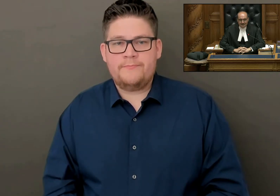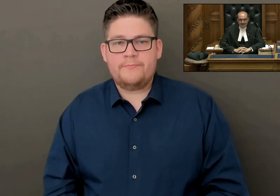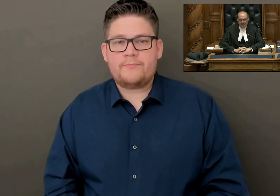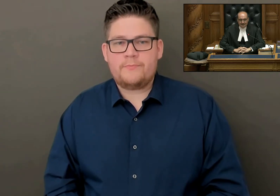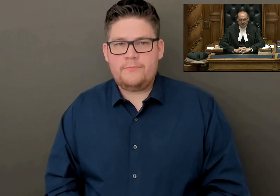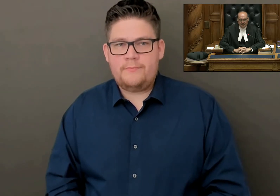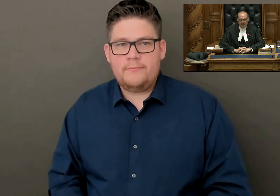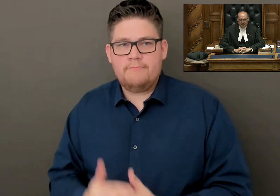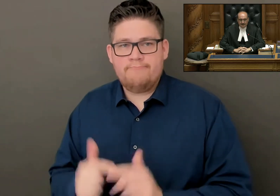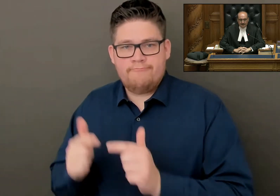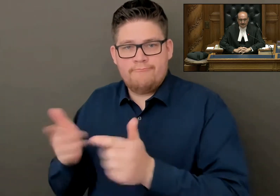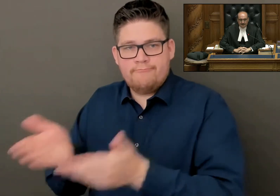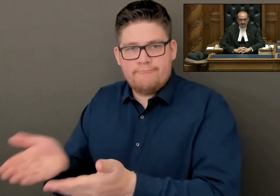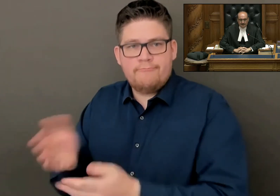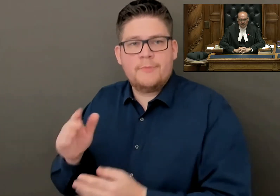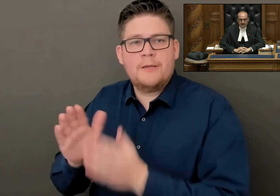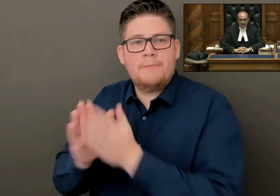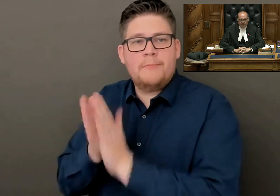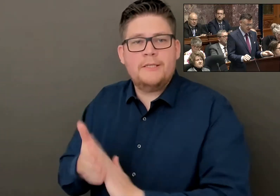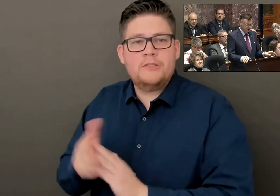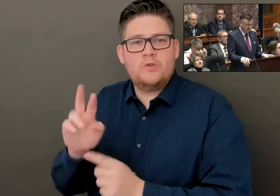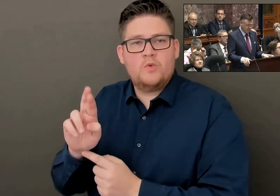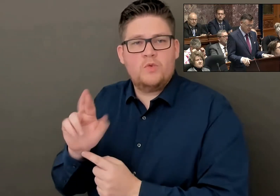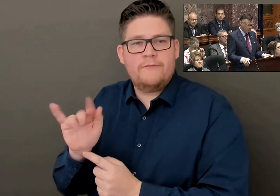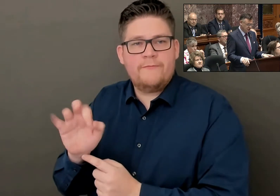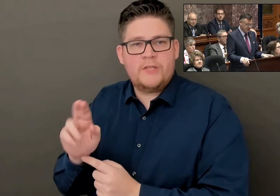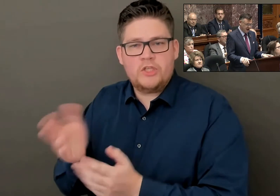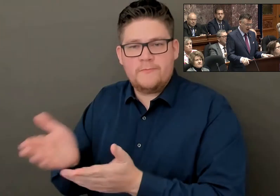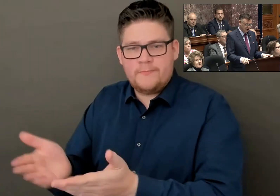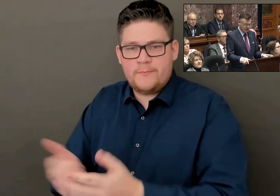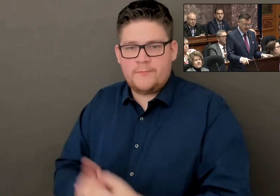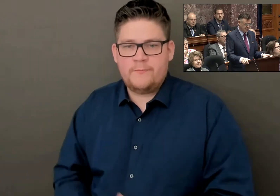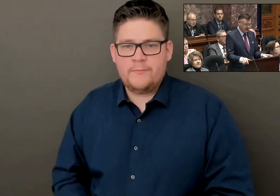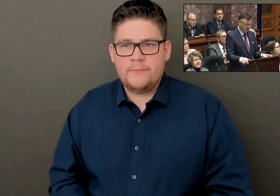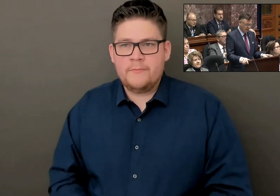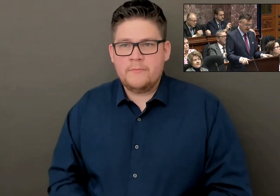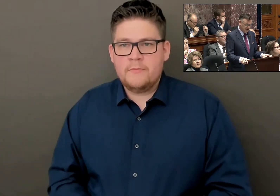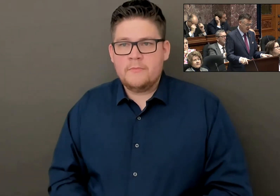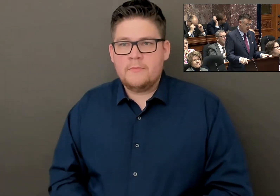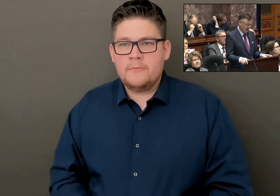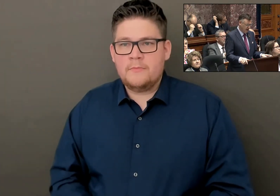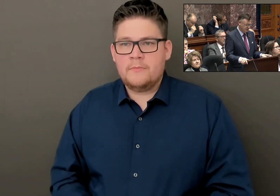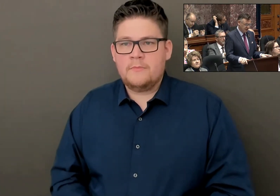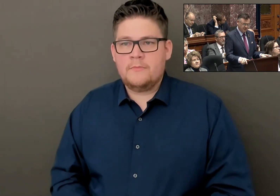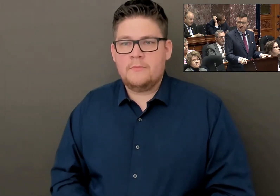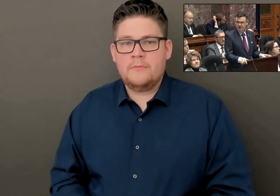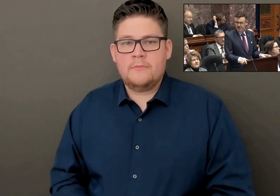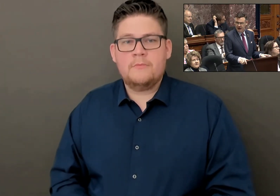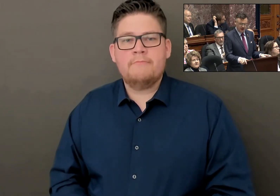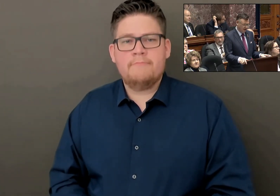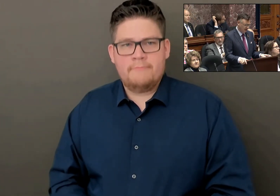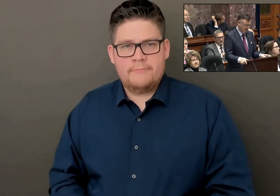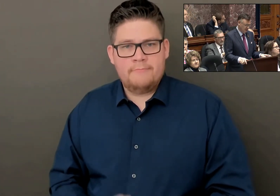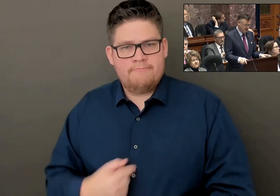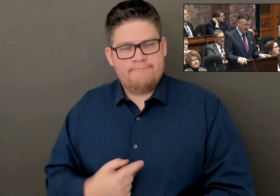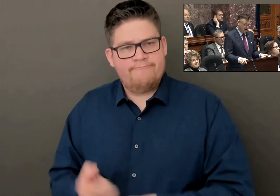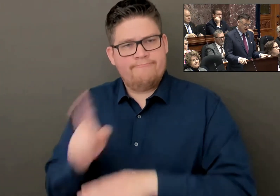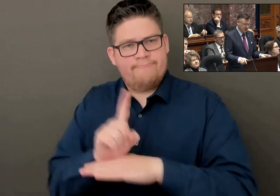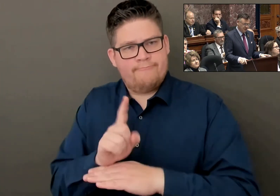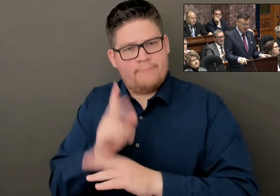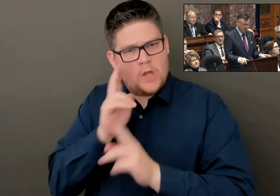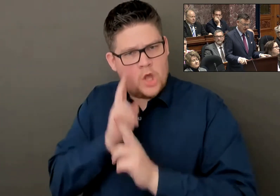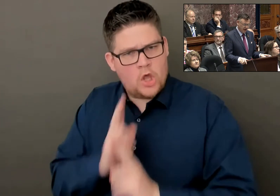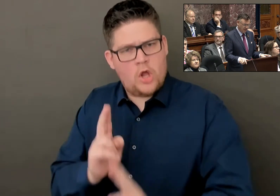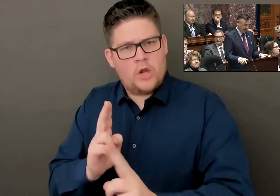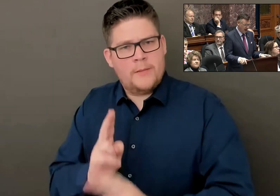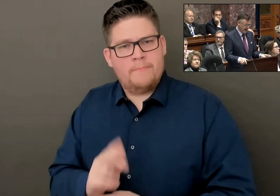Thank you, Mr. Speaker. It is an honor to pay tribute to Boltry's House and the South Peace Health Services Society, whose dedication